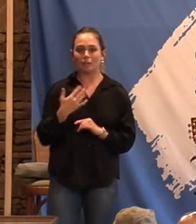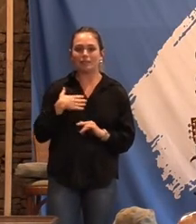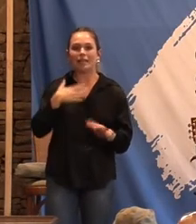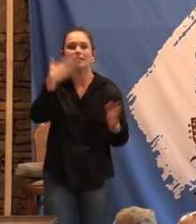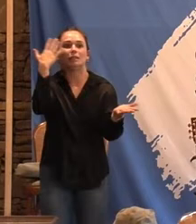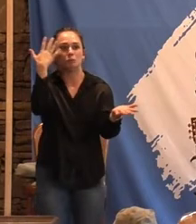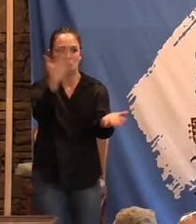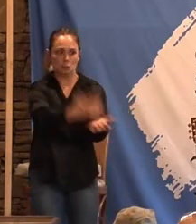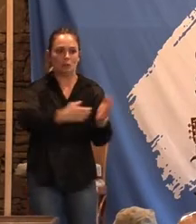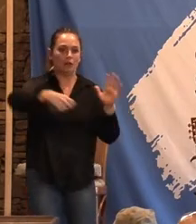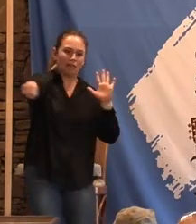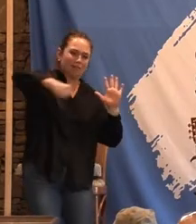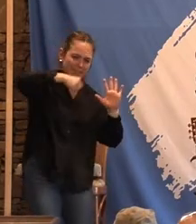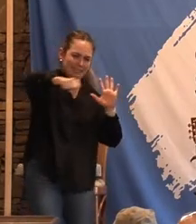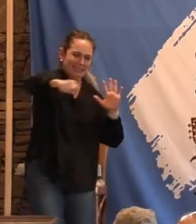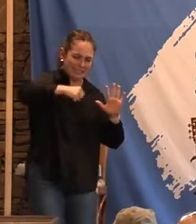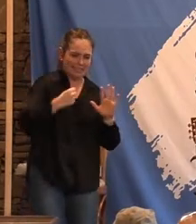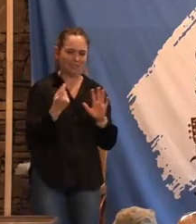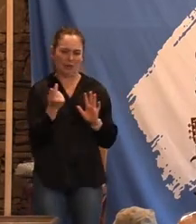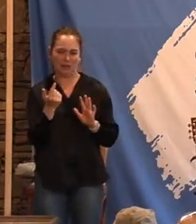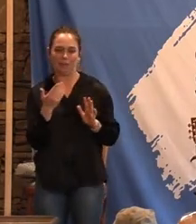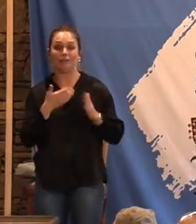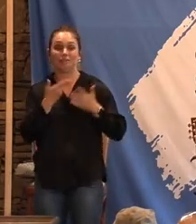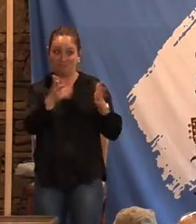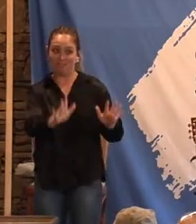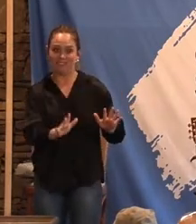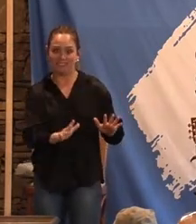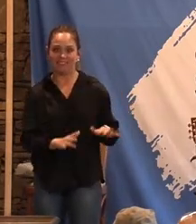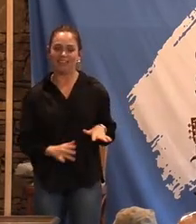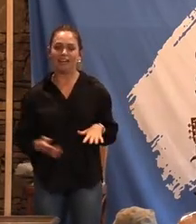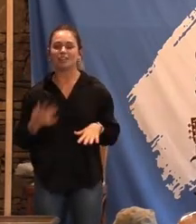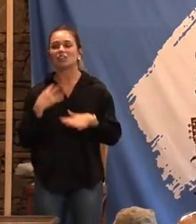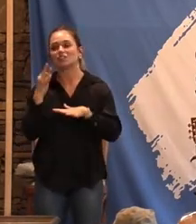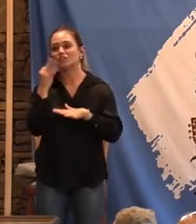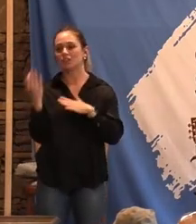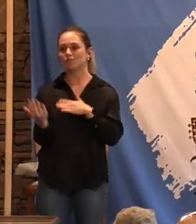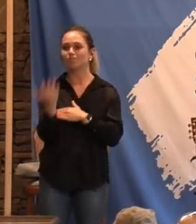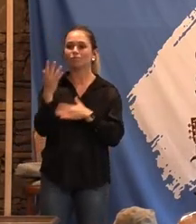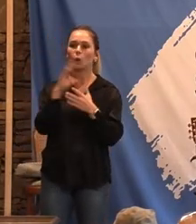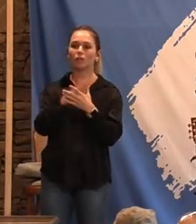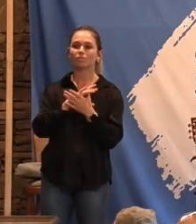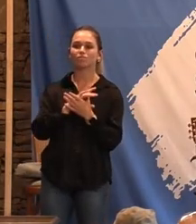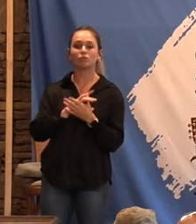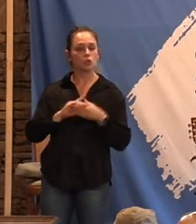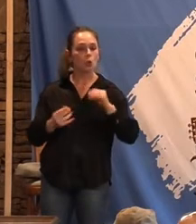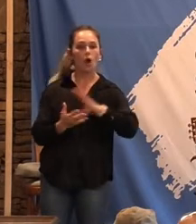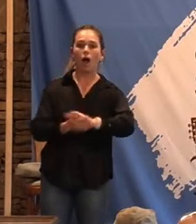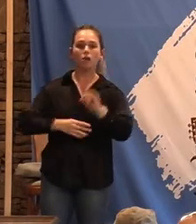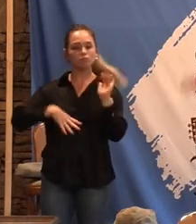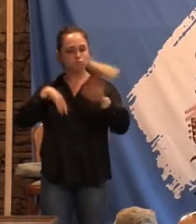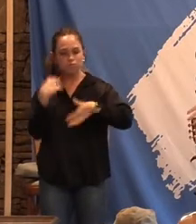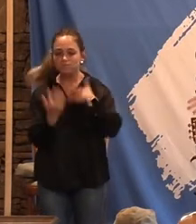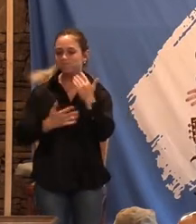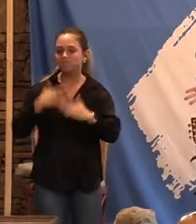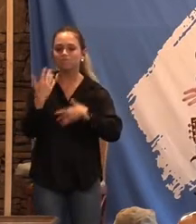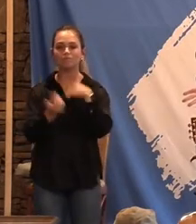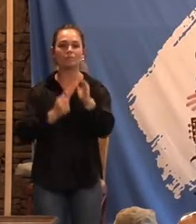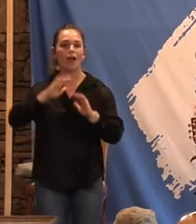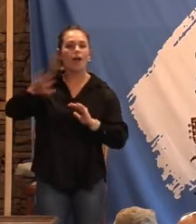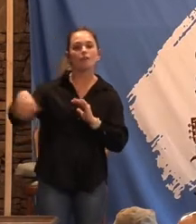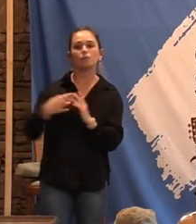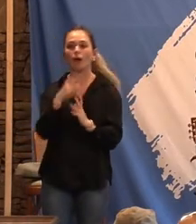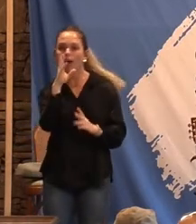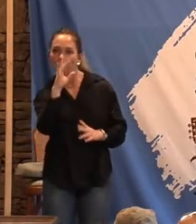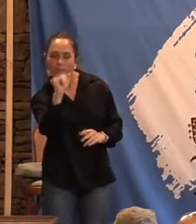stop banging on it after a little bit. Well, it's Friday morning. The story is going great. Everybody is into